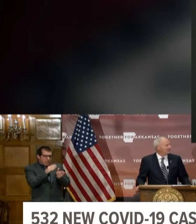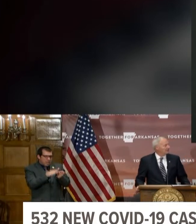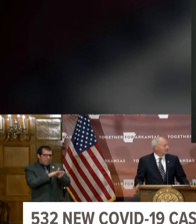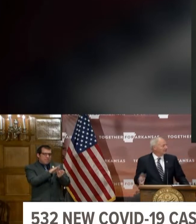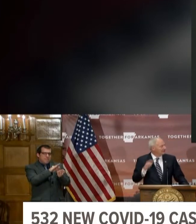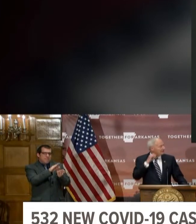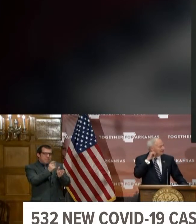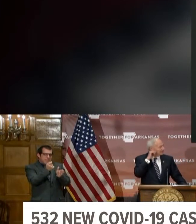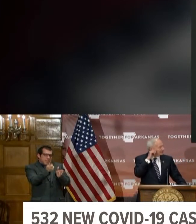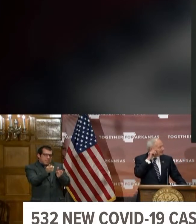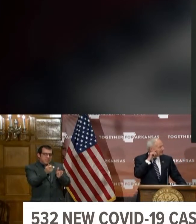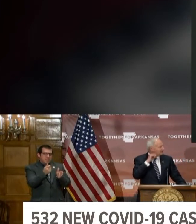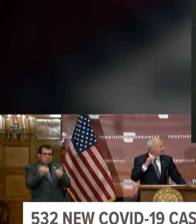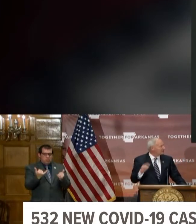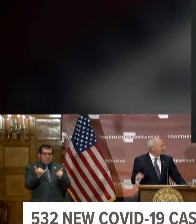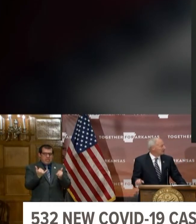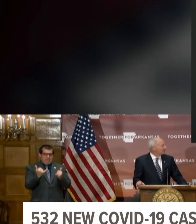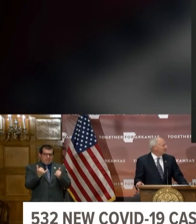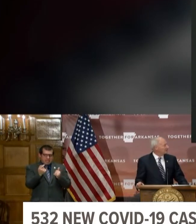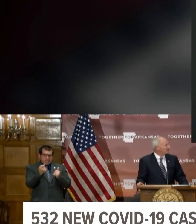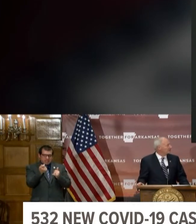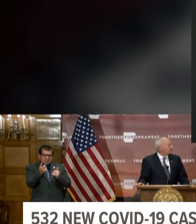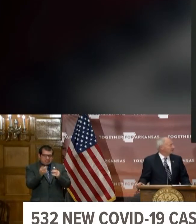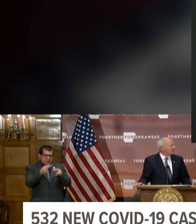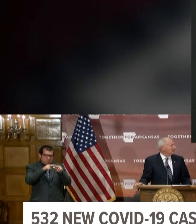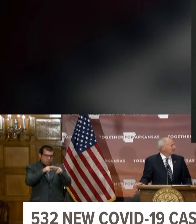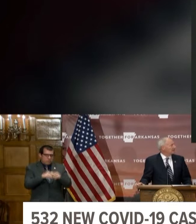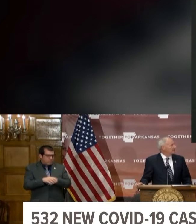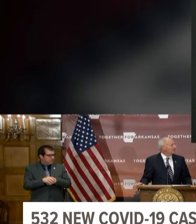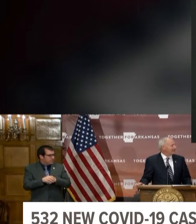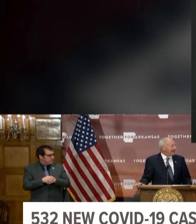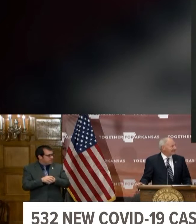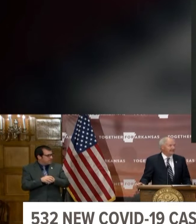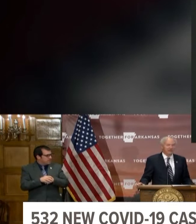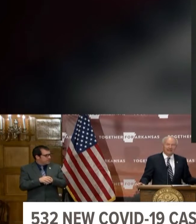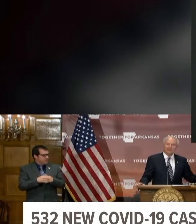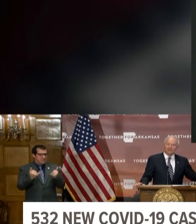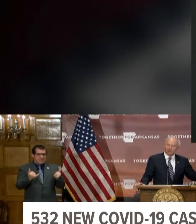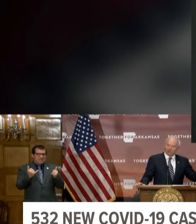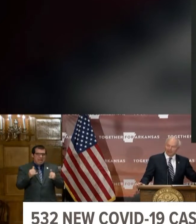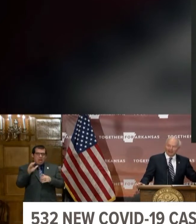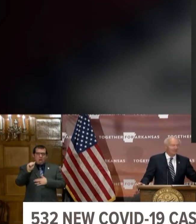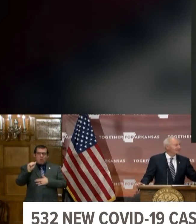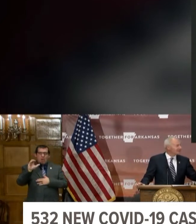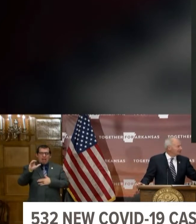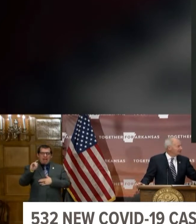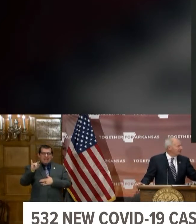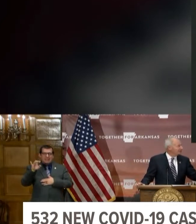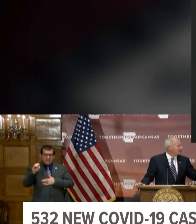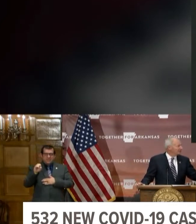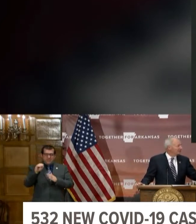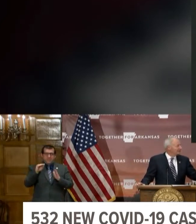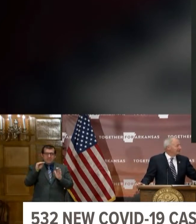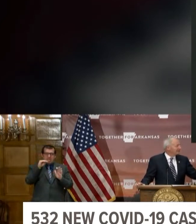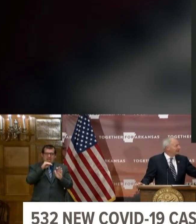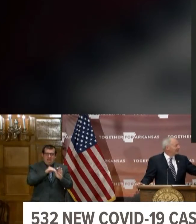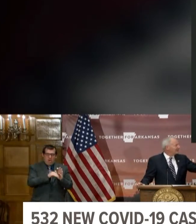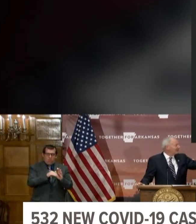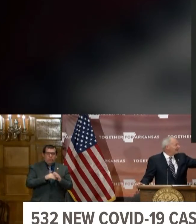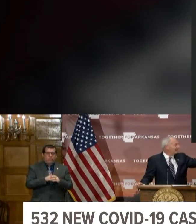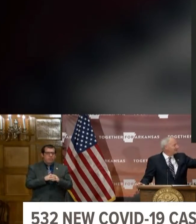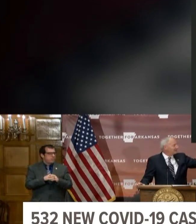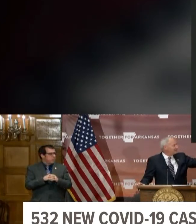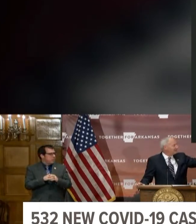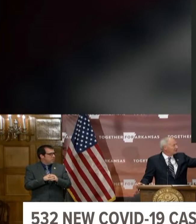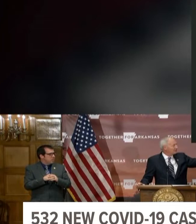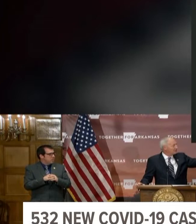because of today's smaller increase. The number of active cases go down. Good news. We got